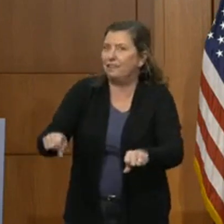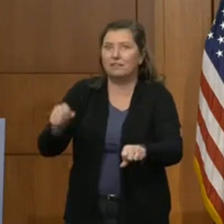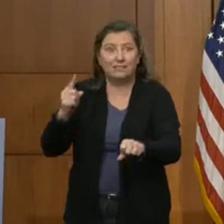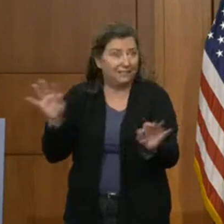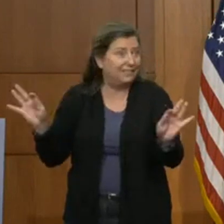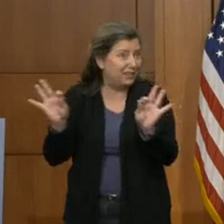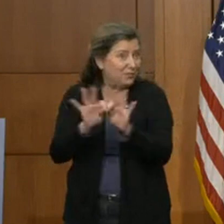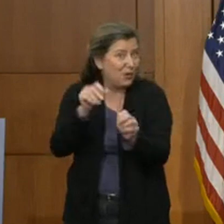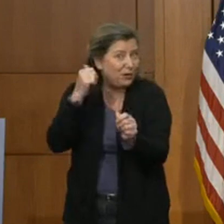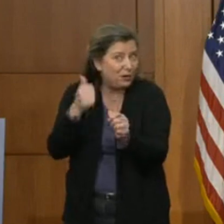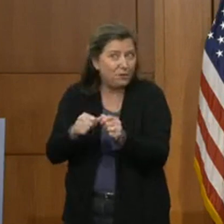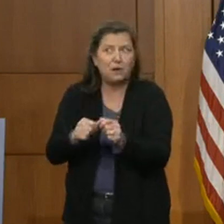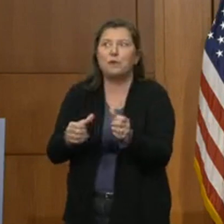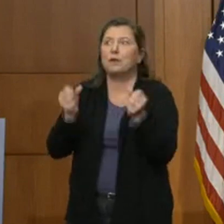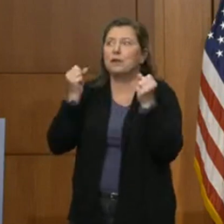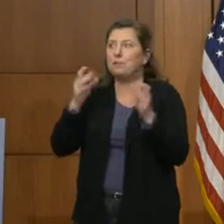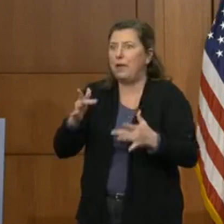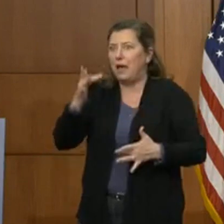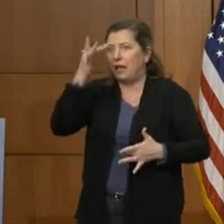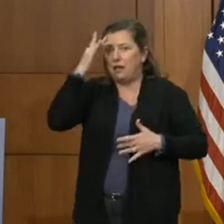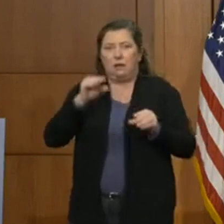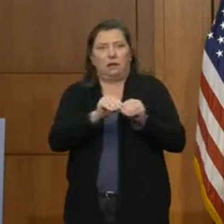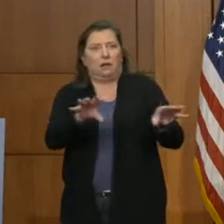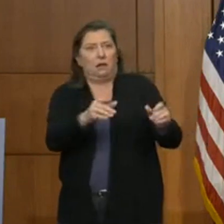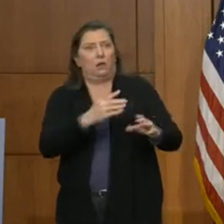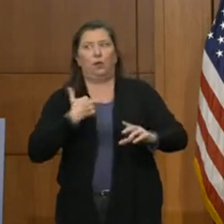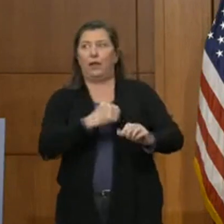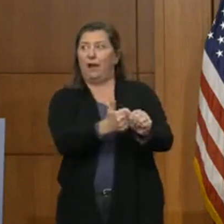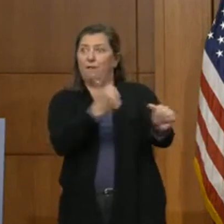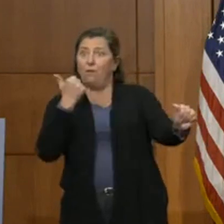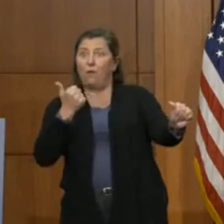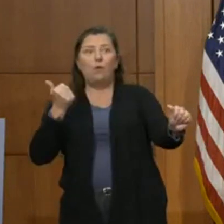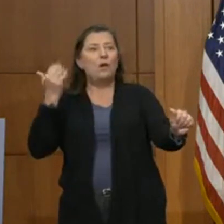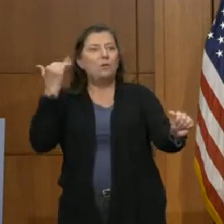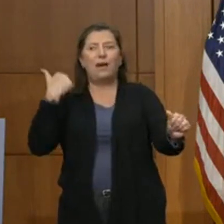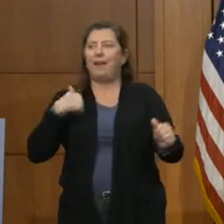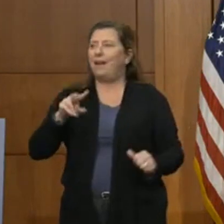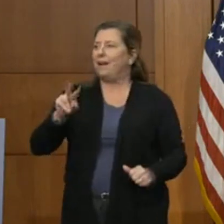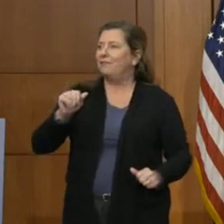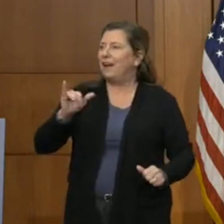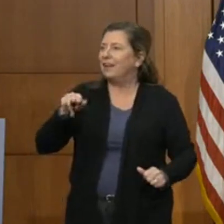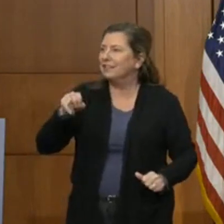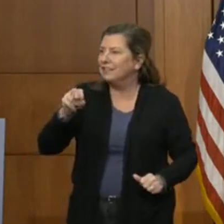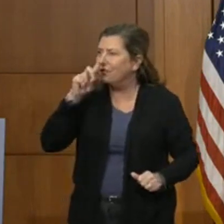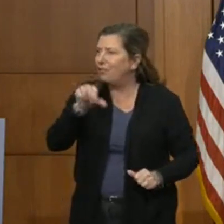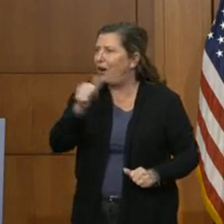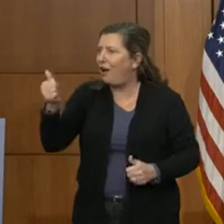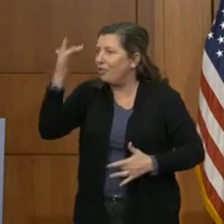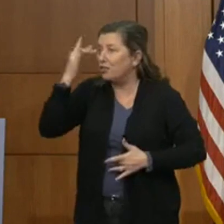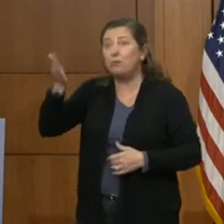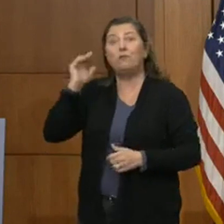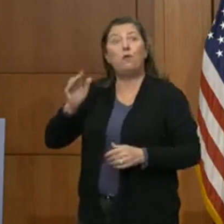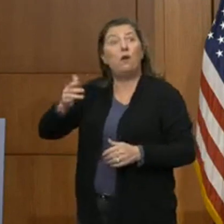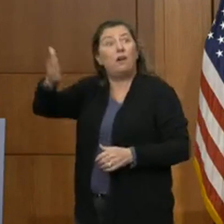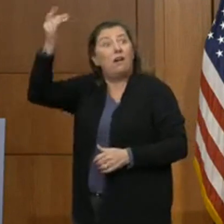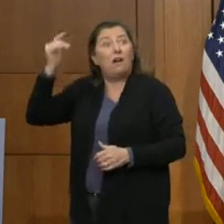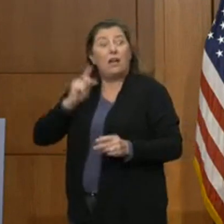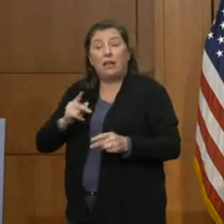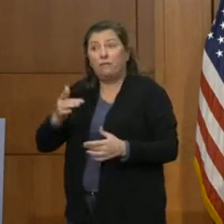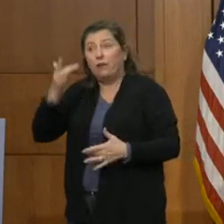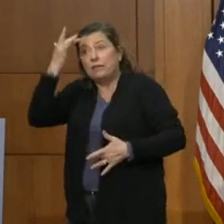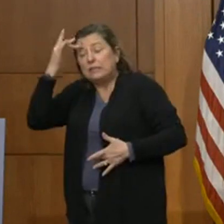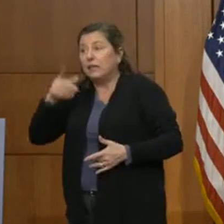many epidemics we have avoided by having vaccines for other diseases that once killed people,